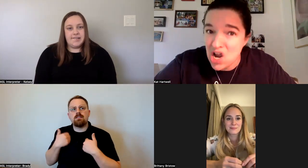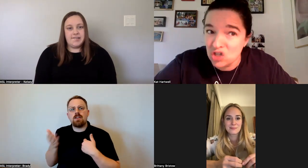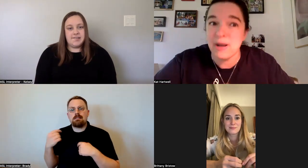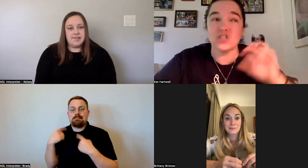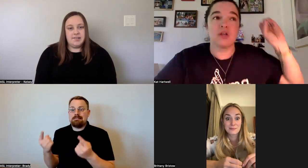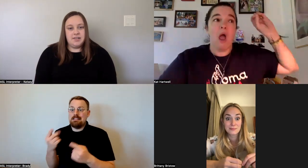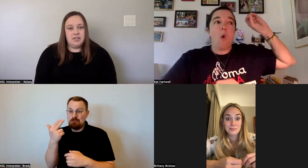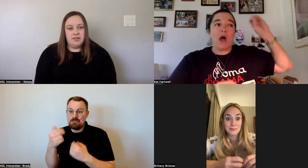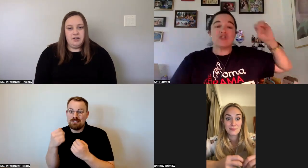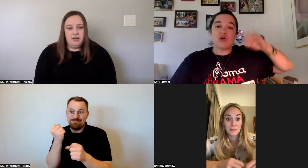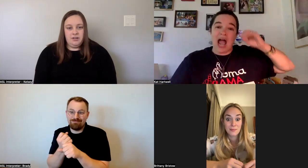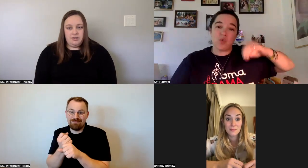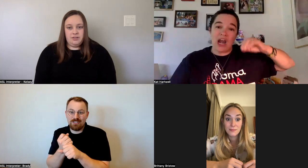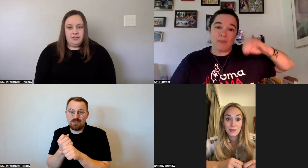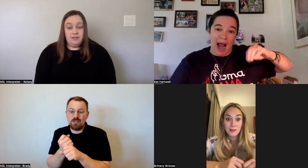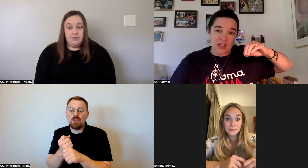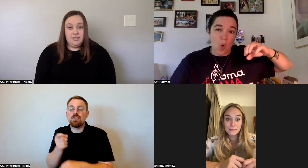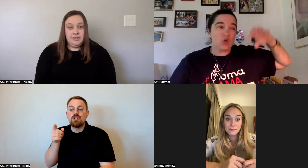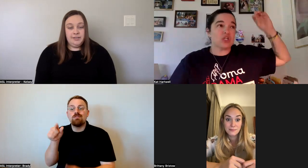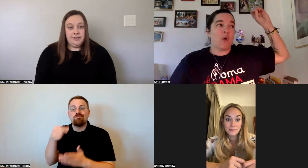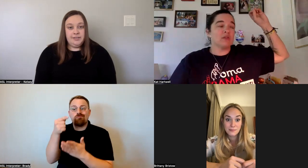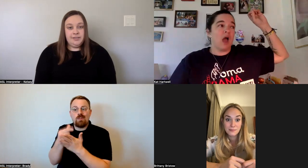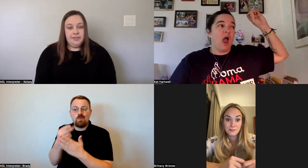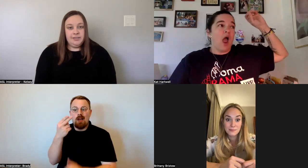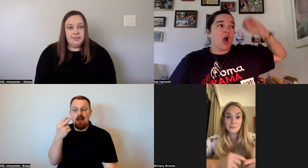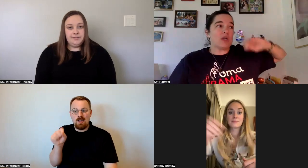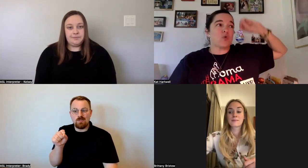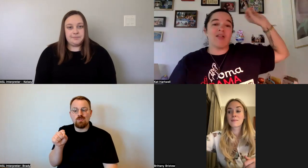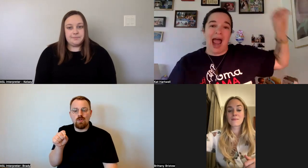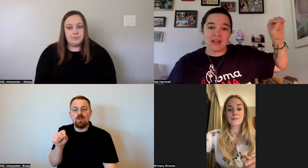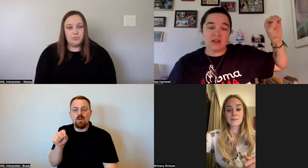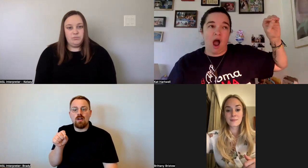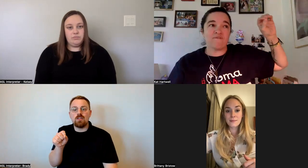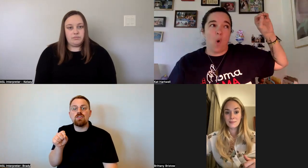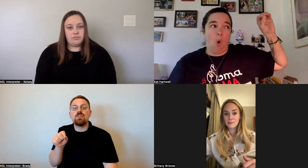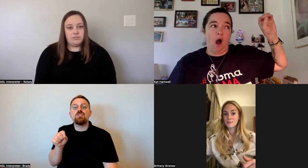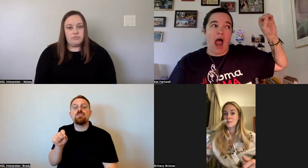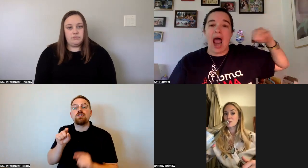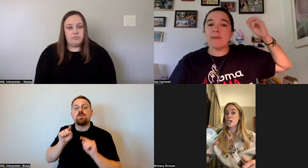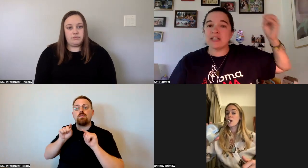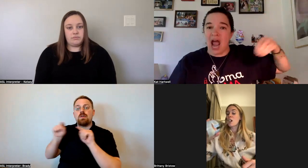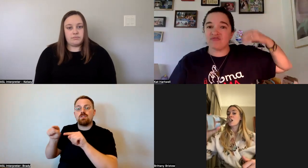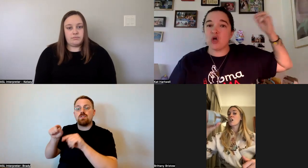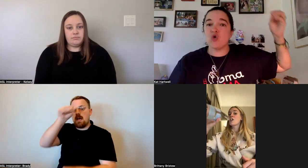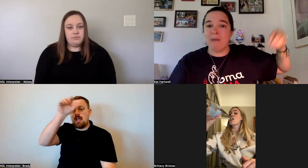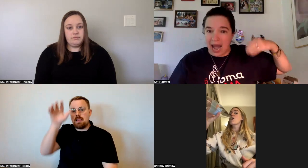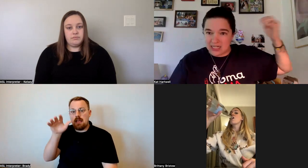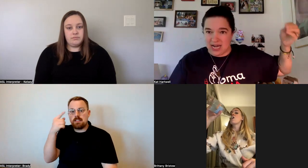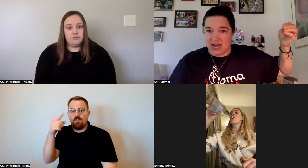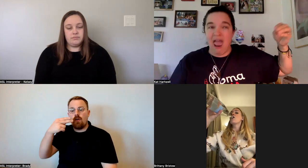13 years because once she graduated from high school, she was going to Alaska for Habitat